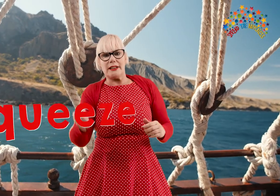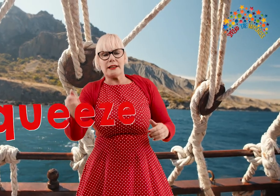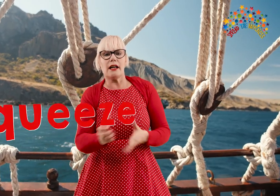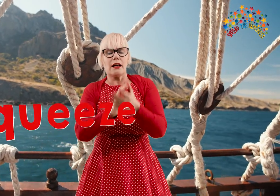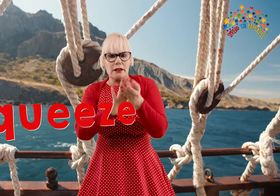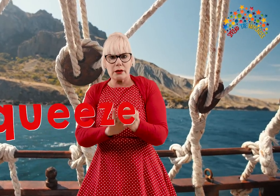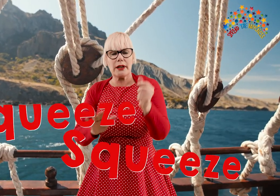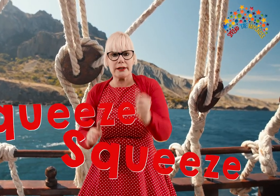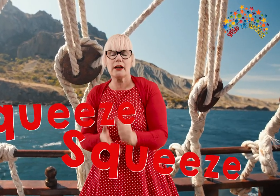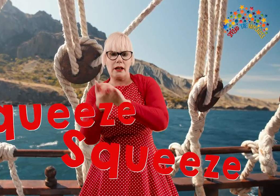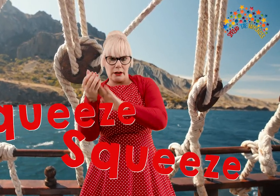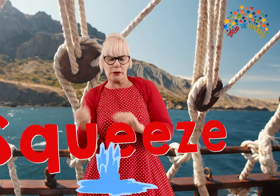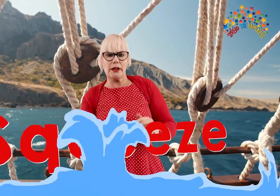Squeeze, squeeze, squeeze.